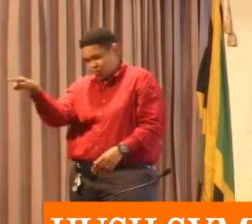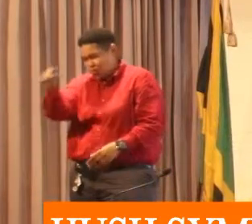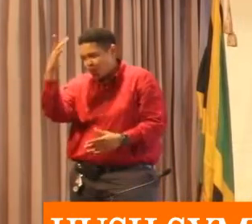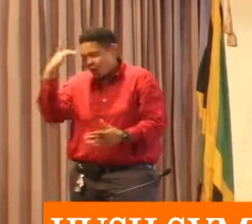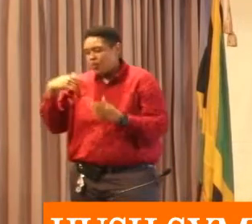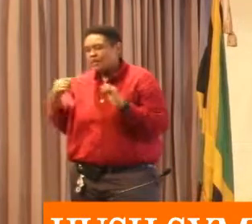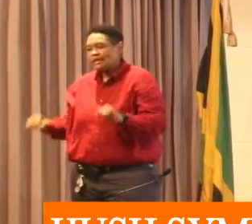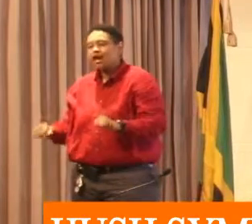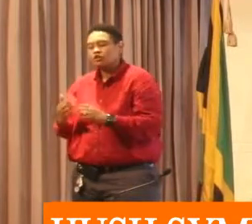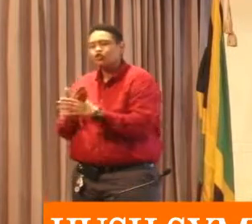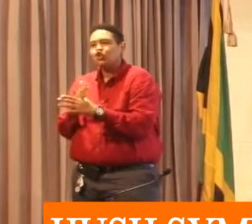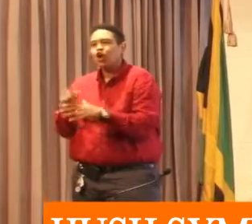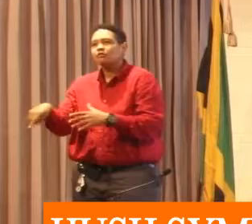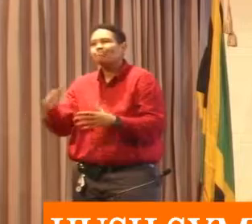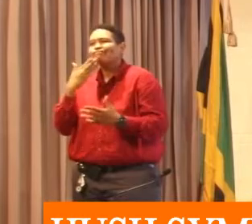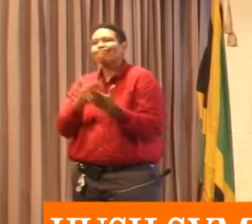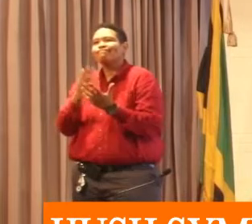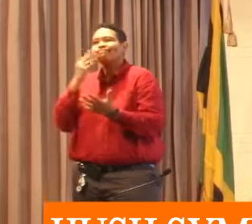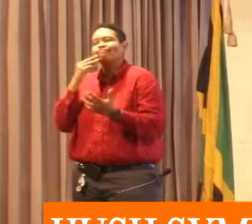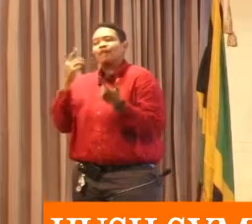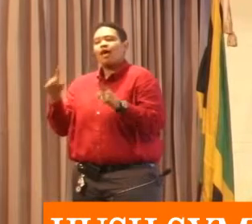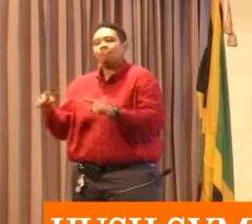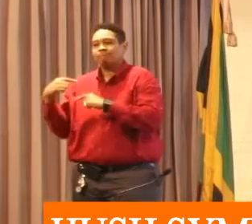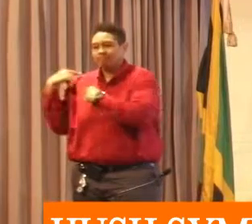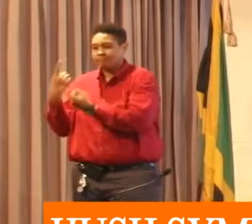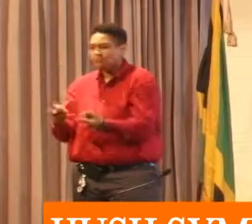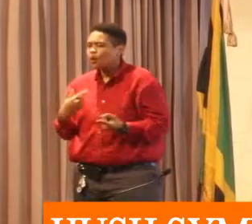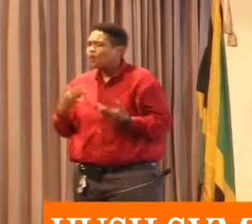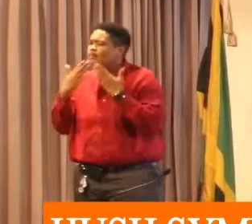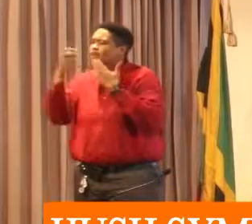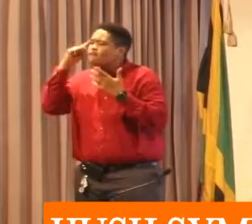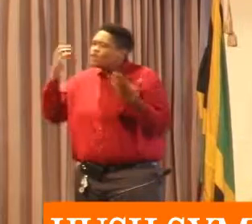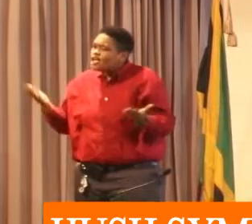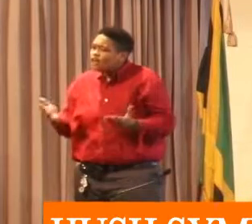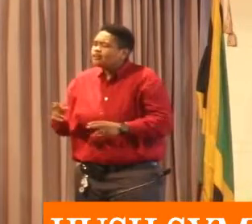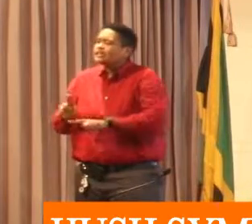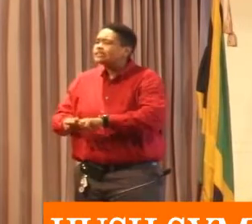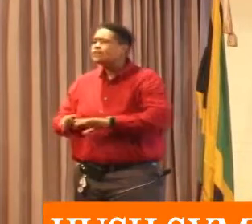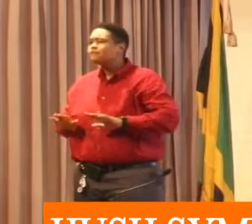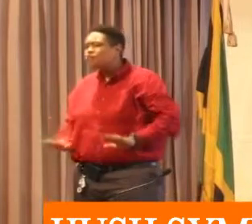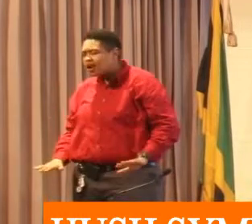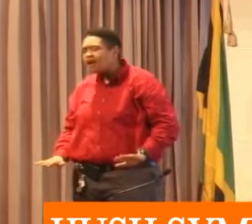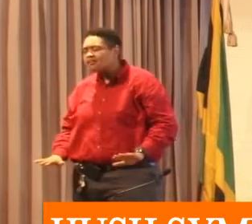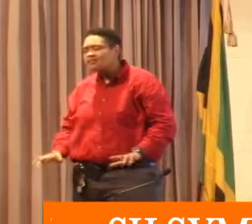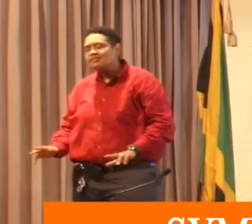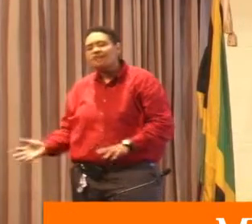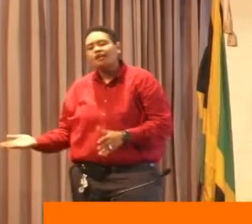have. So I want to thank you for being here. Sit back, relax, and over to you,